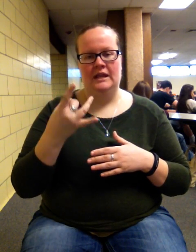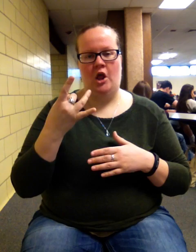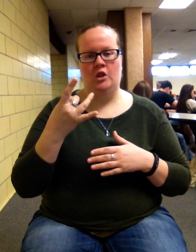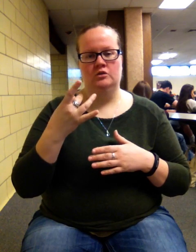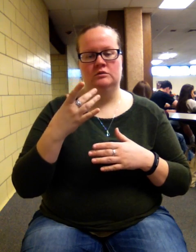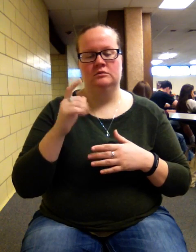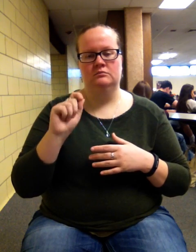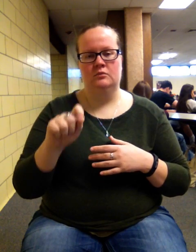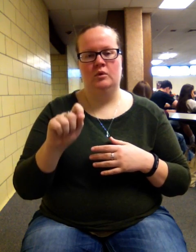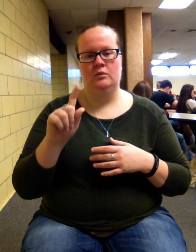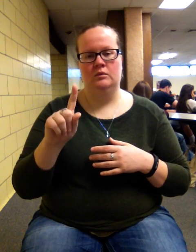0.1250